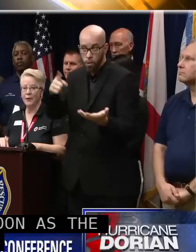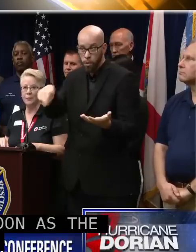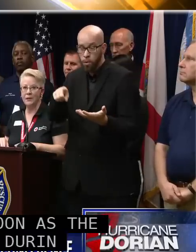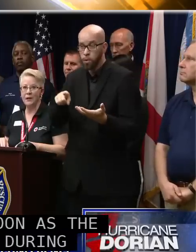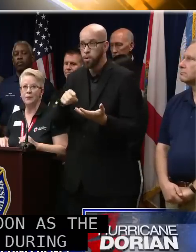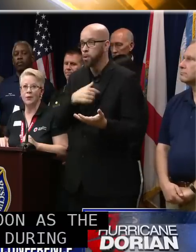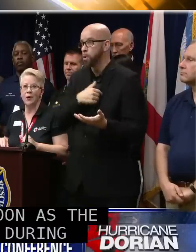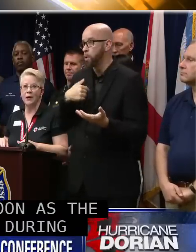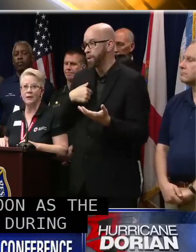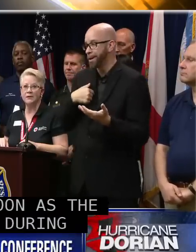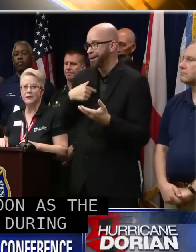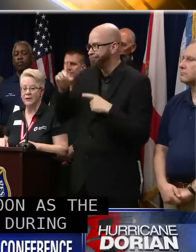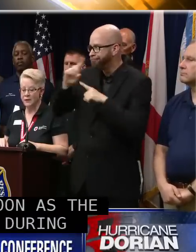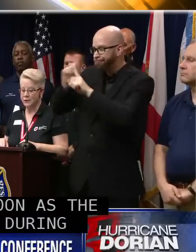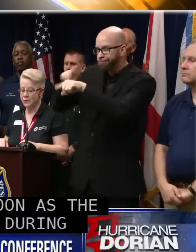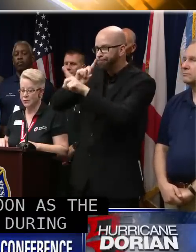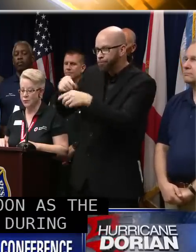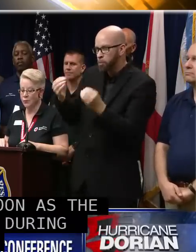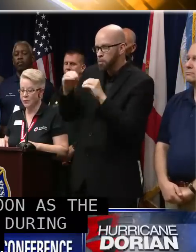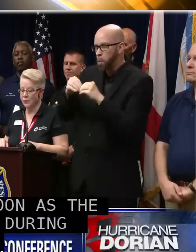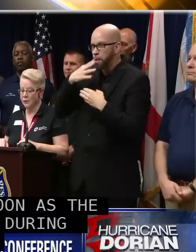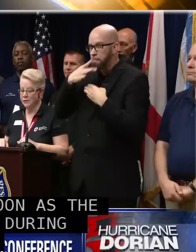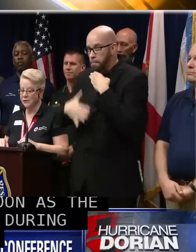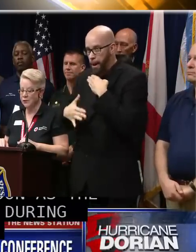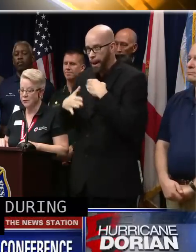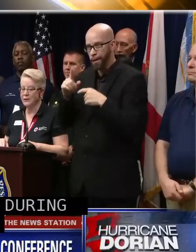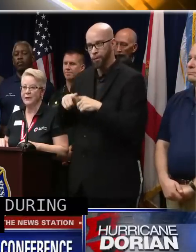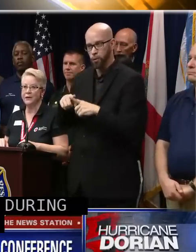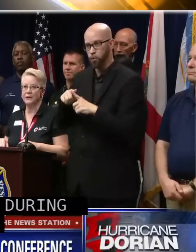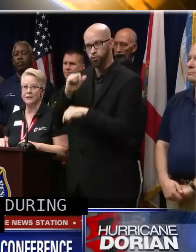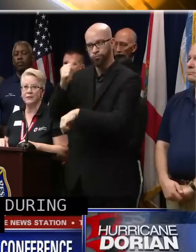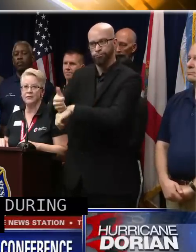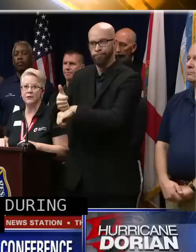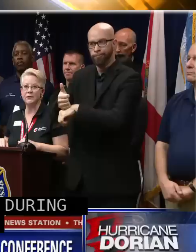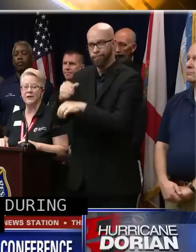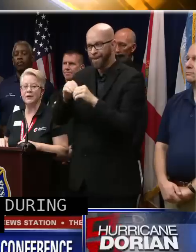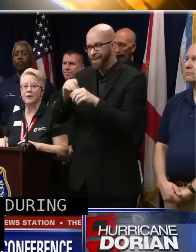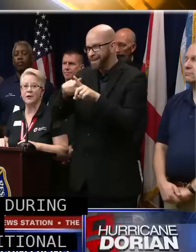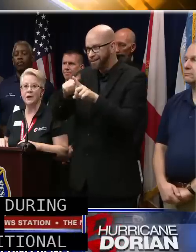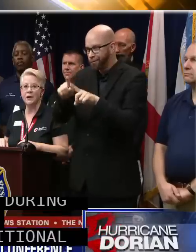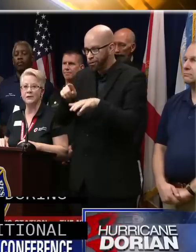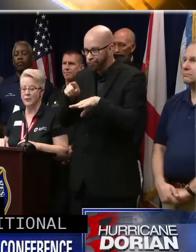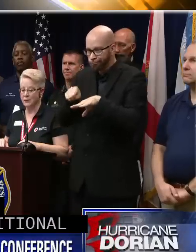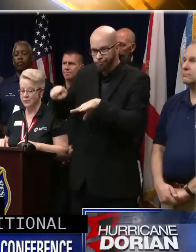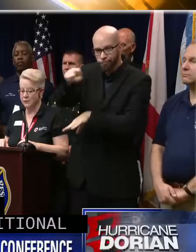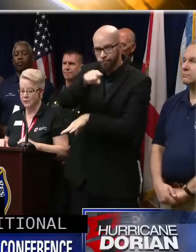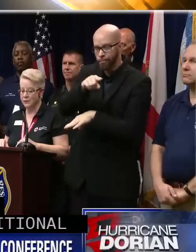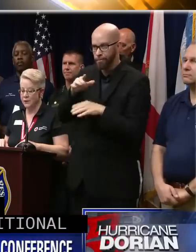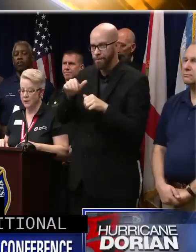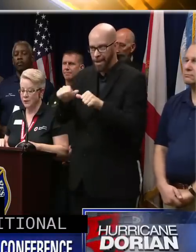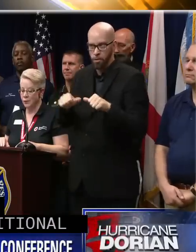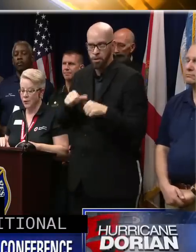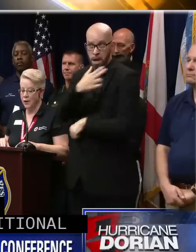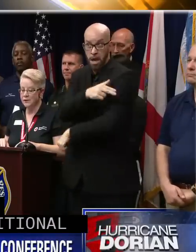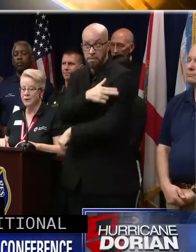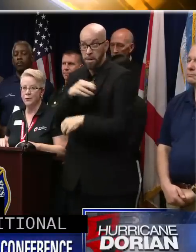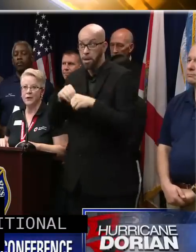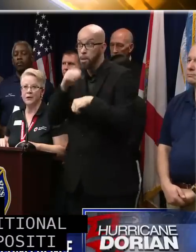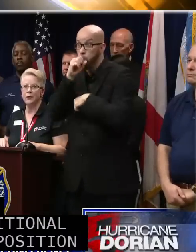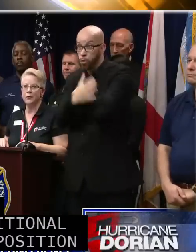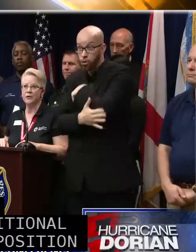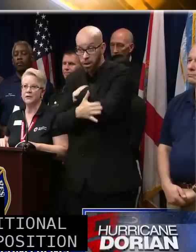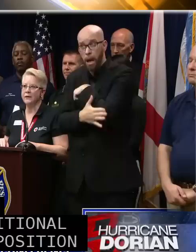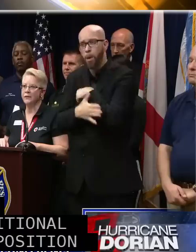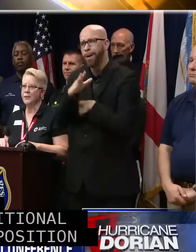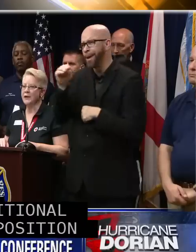additional blood products to pre-position in different area hospitals. We also